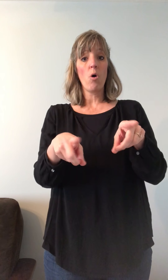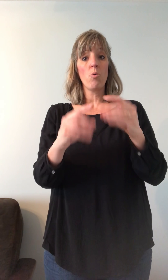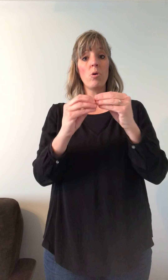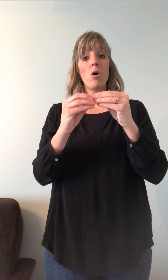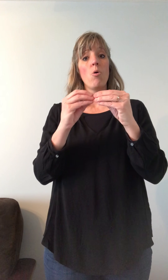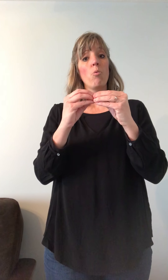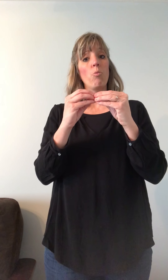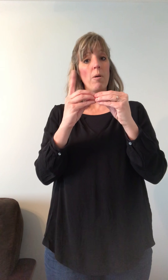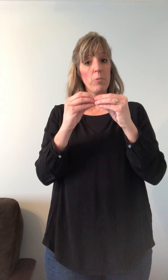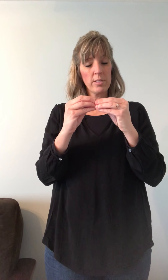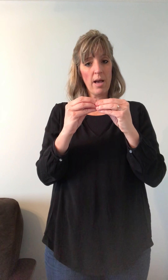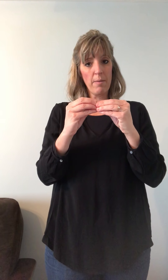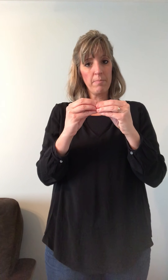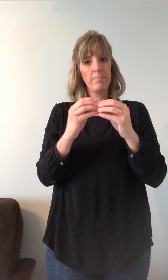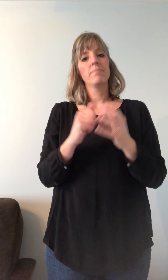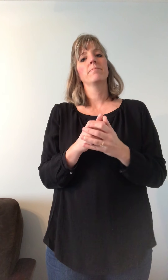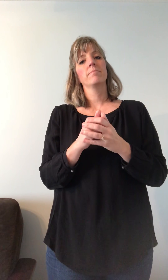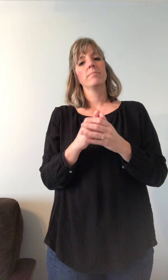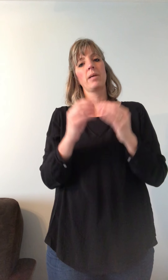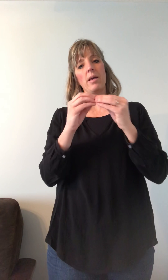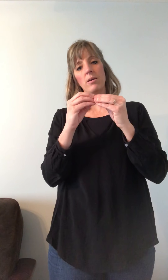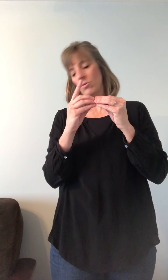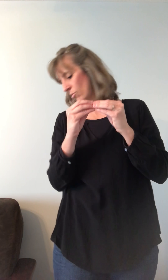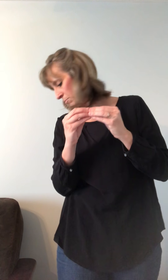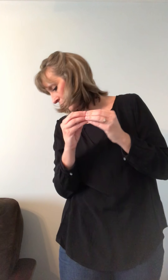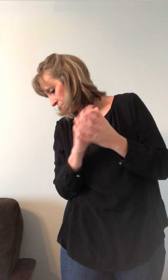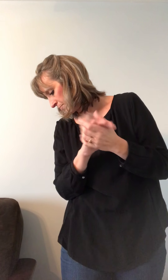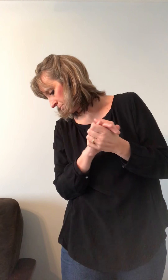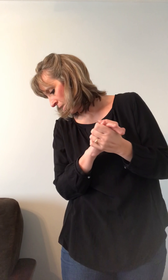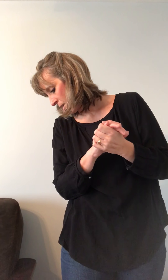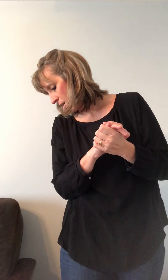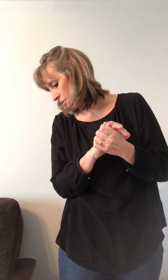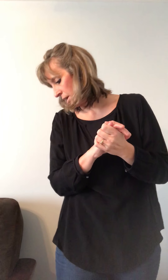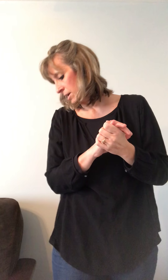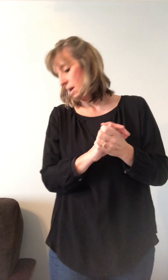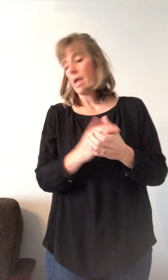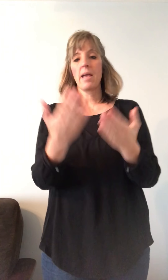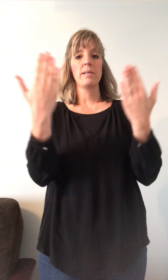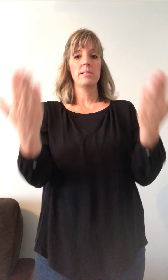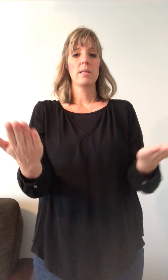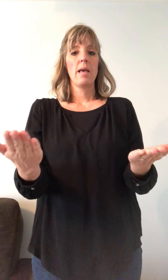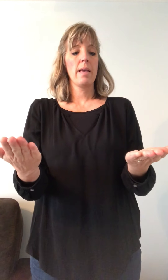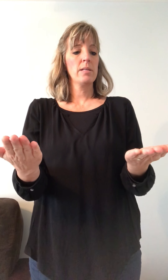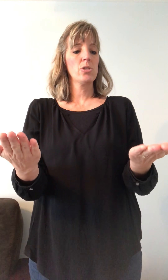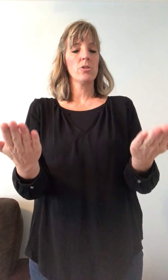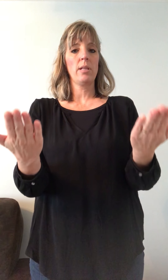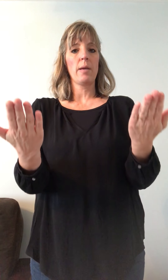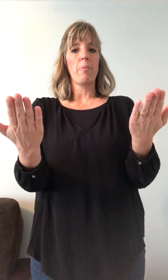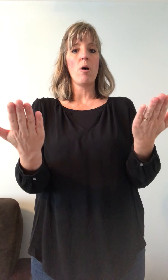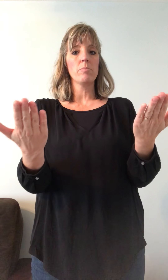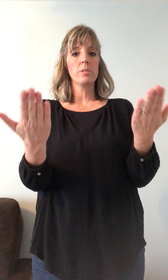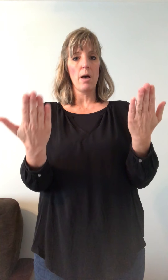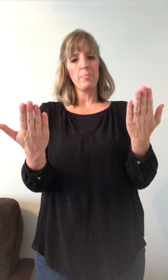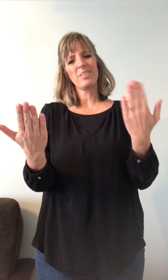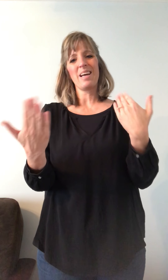go one more time, okay? One more. All right, hands are like palms up,